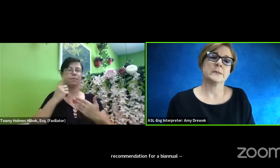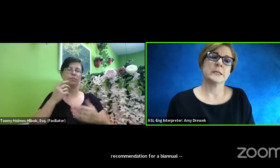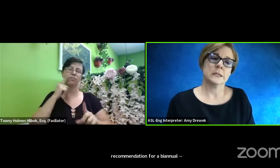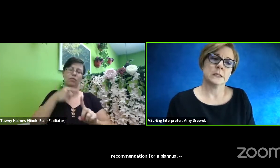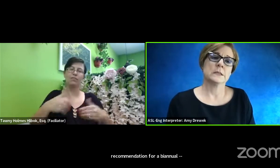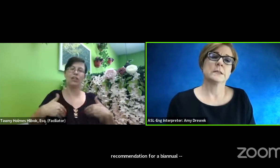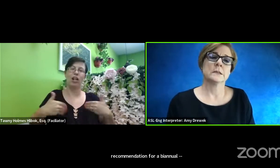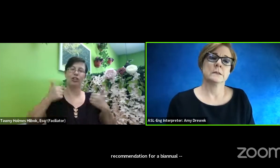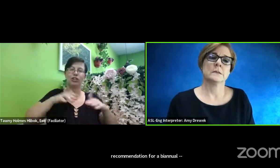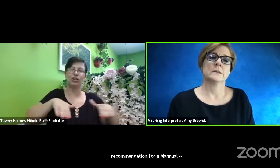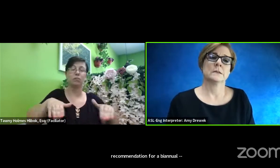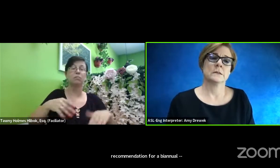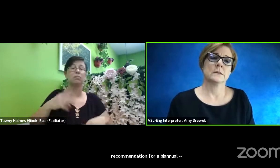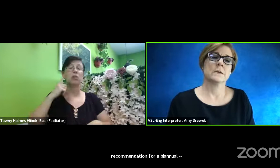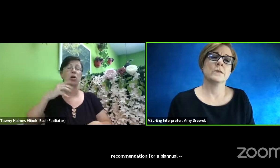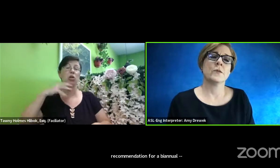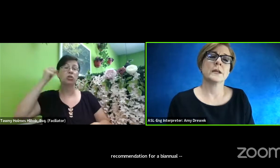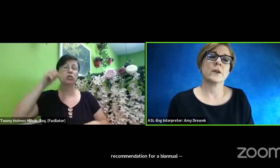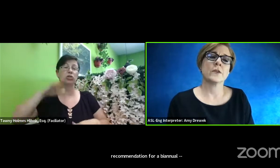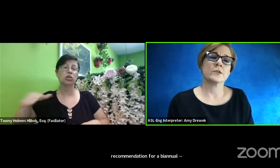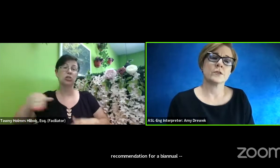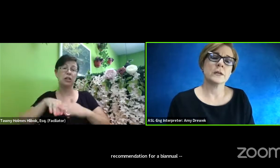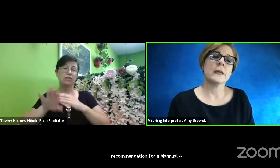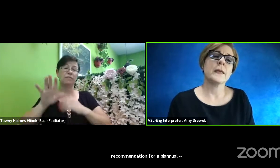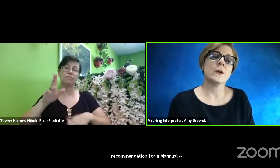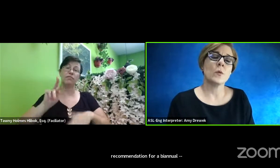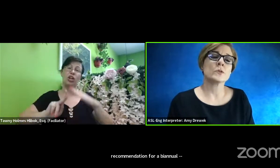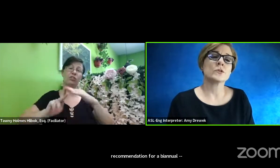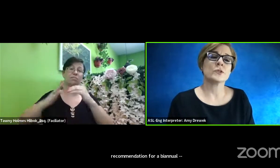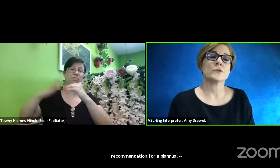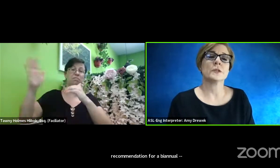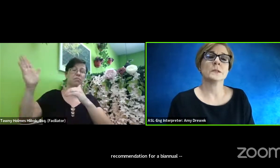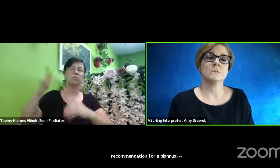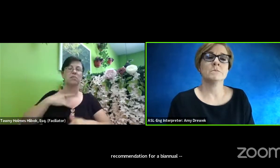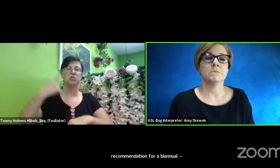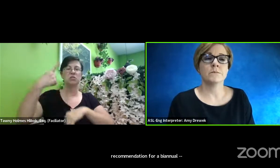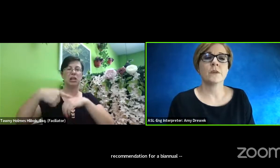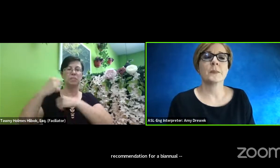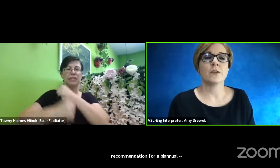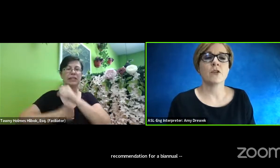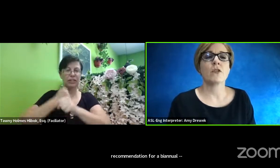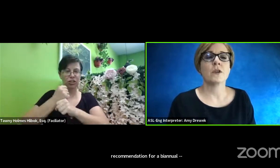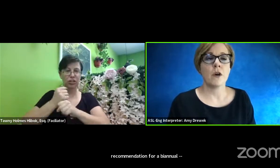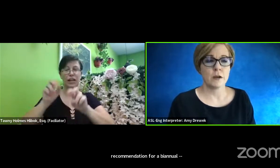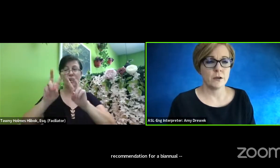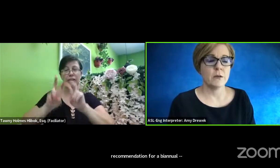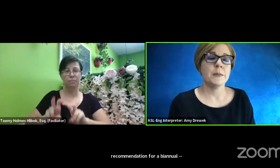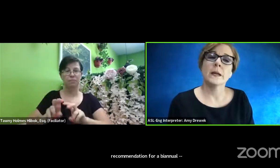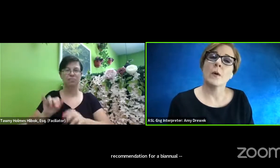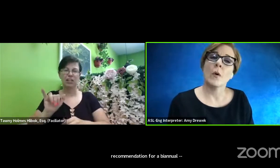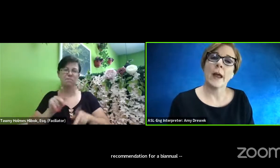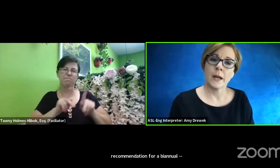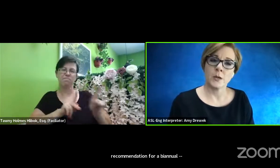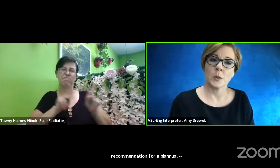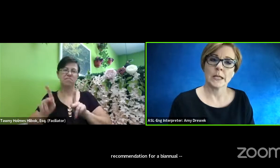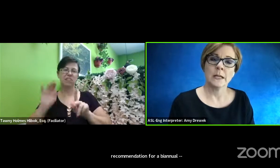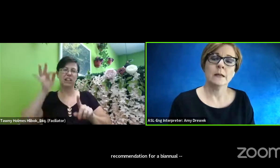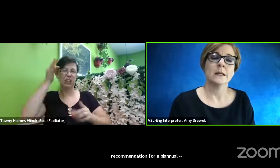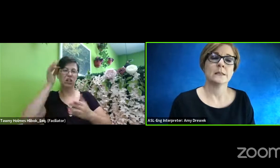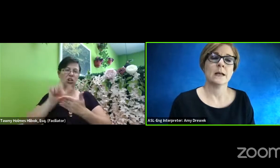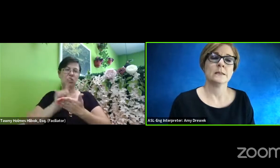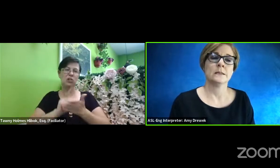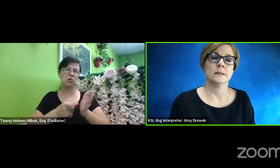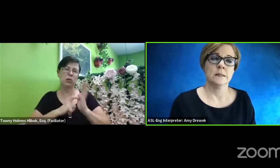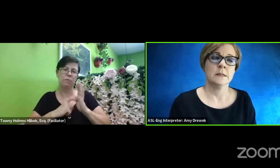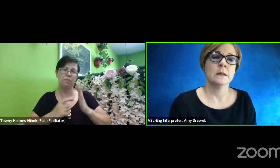2-time-a-year assessment for younger children, and then older children from kindergarten on could be